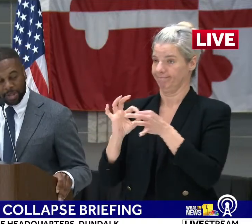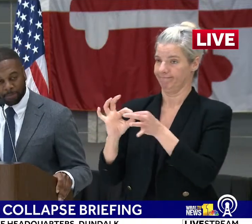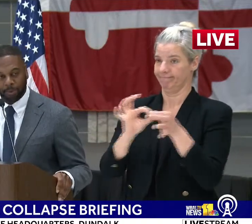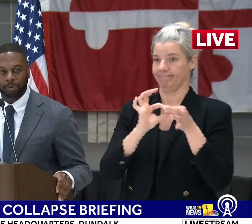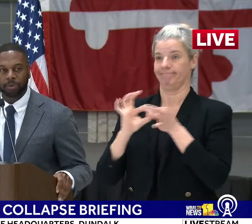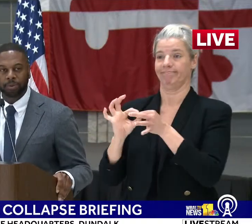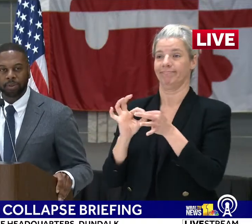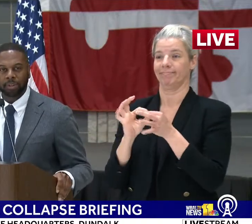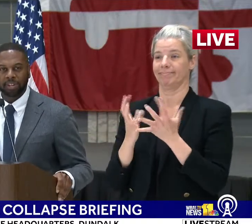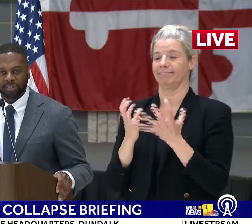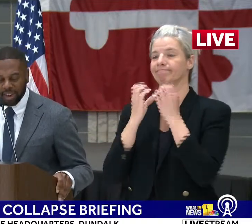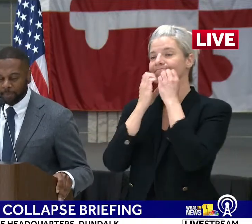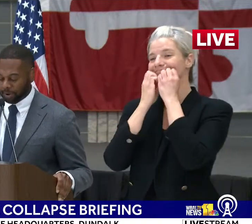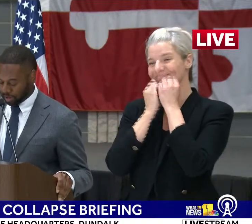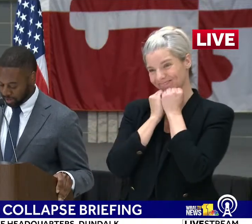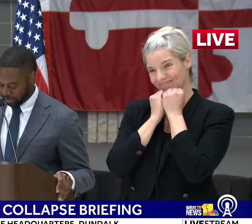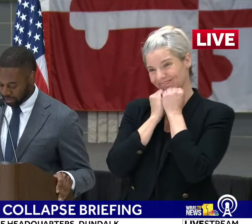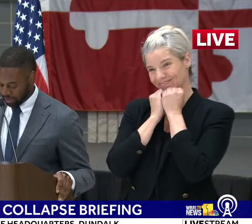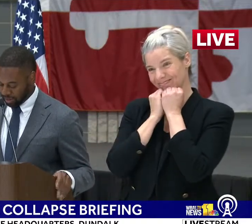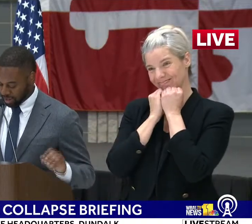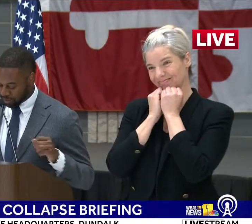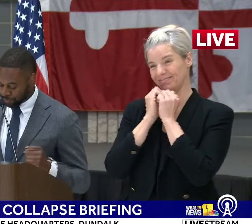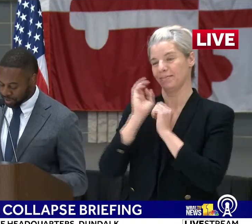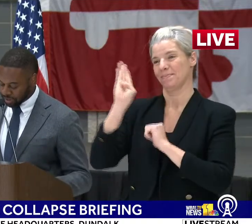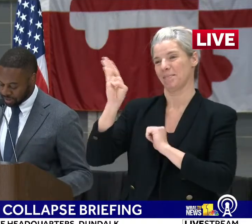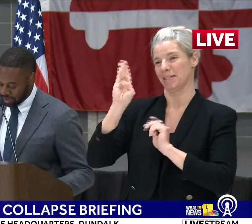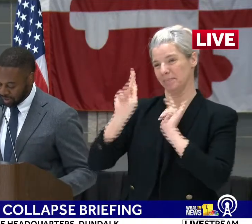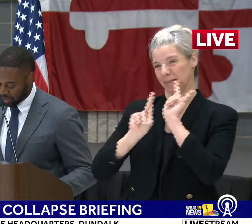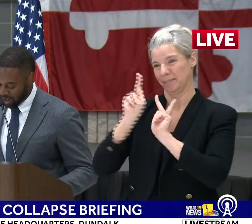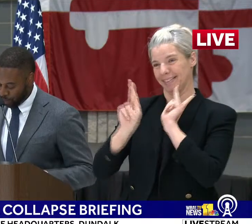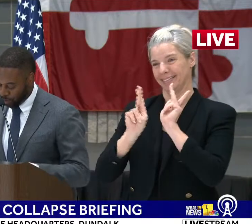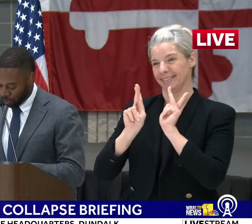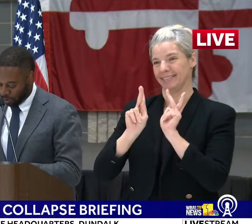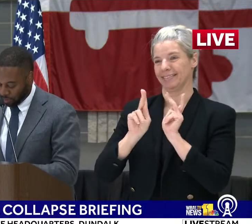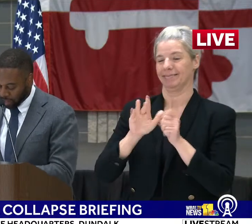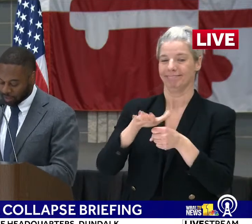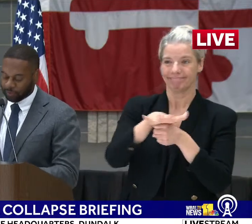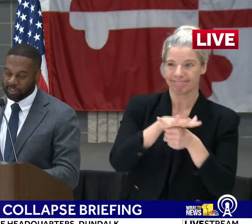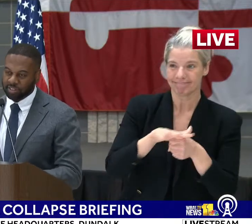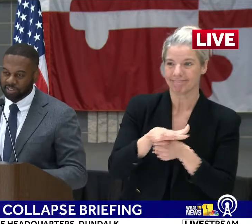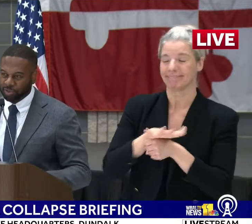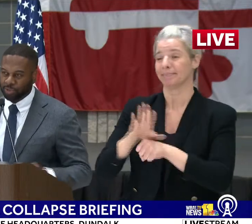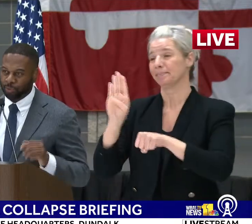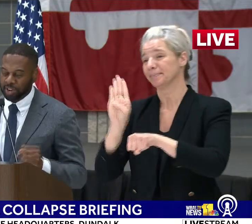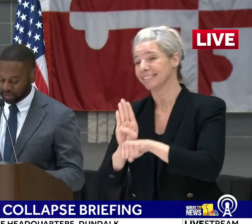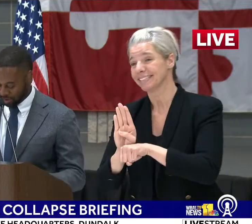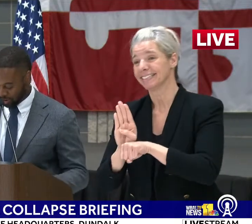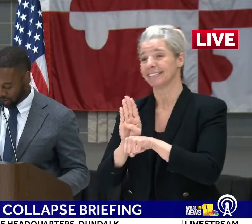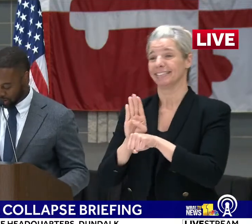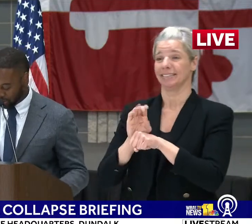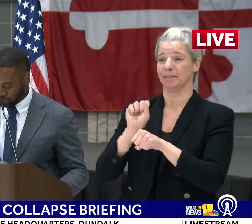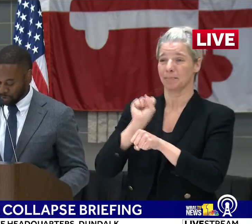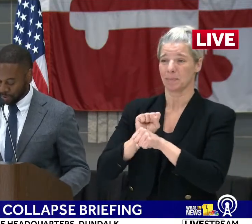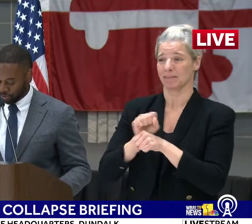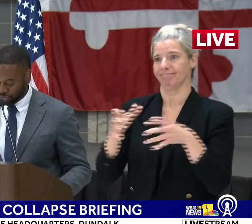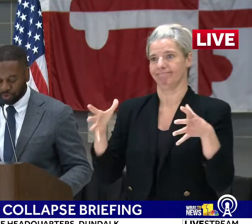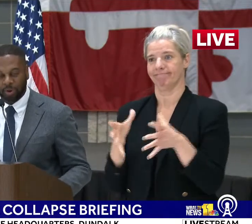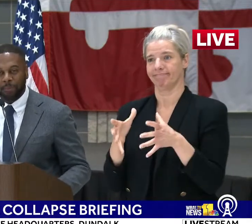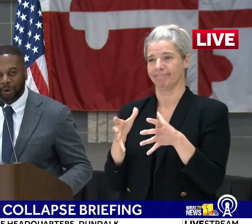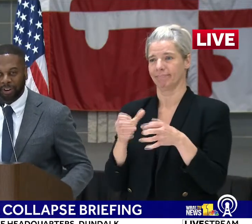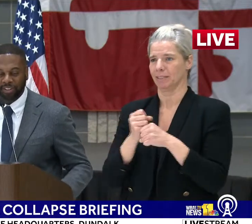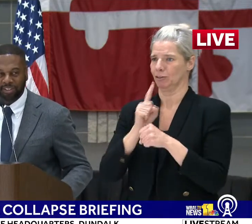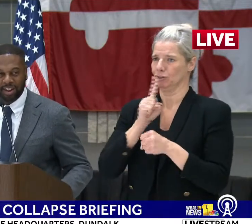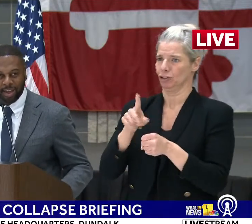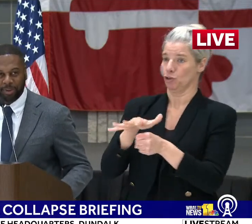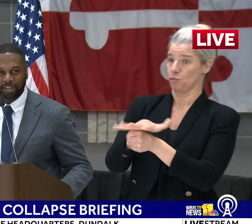about Baltimore's people, its neighborhoods, its businesses, and we work collectively to ensure the region